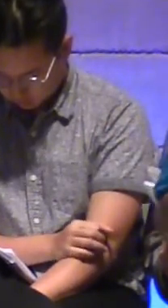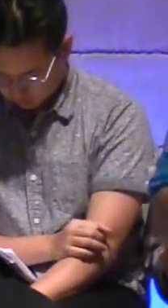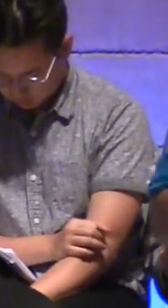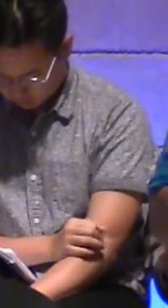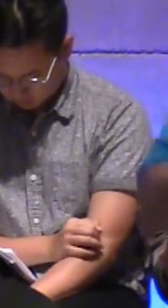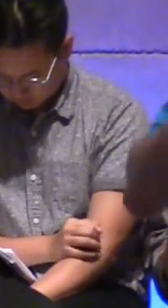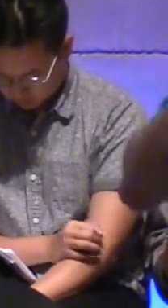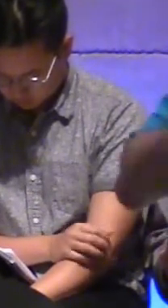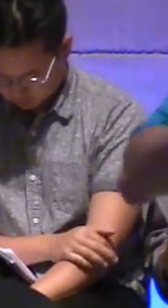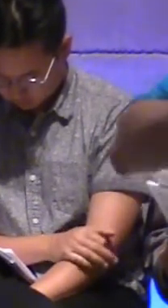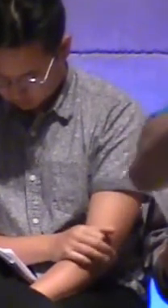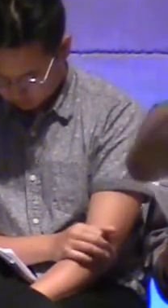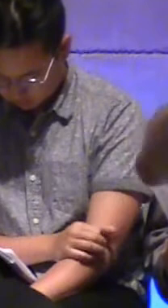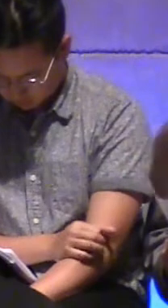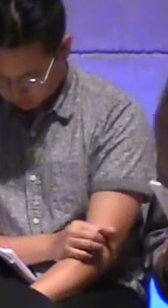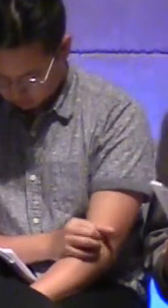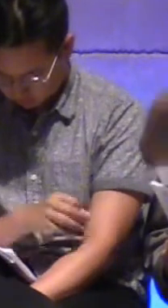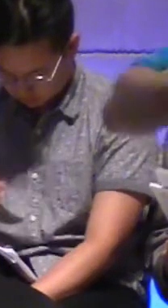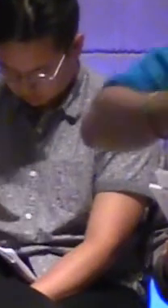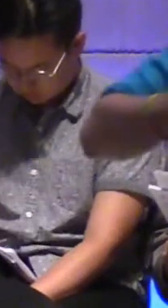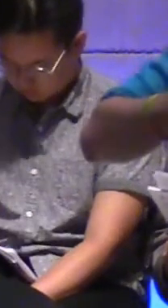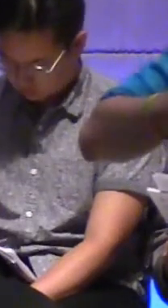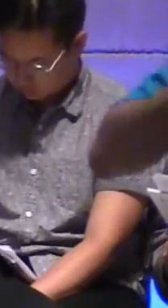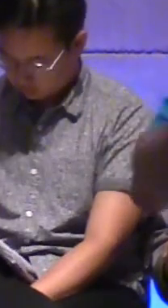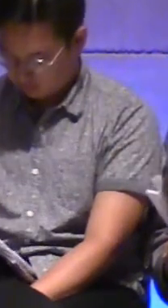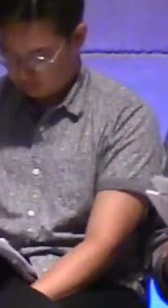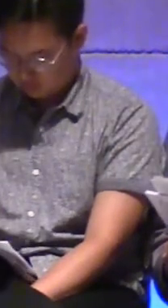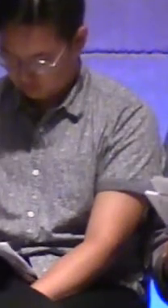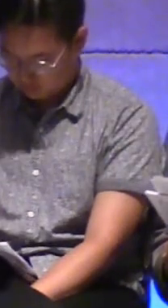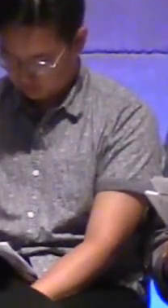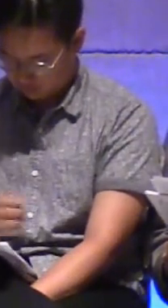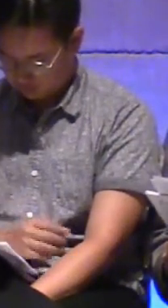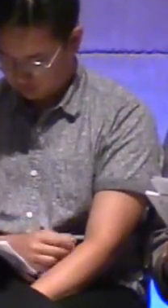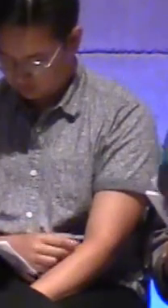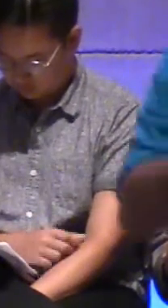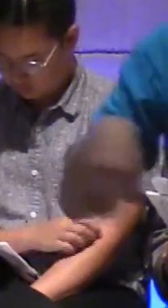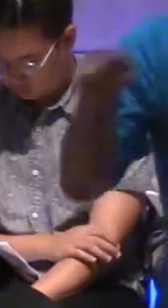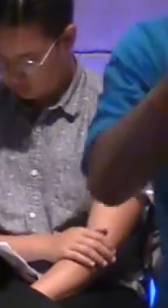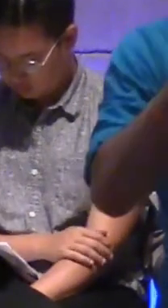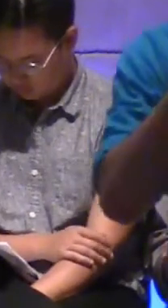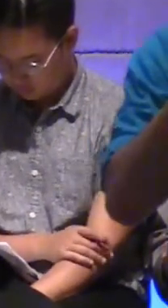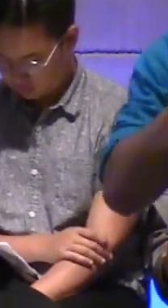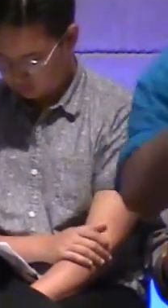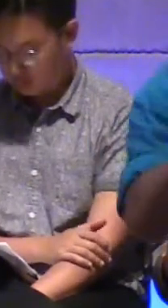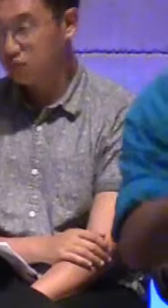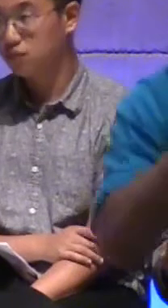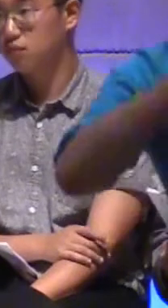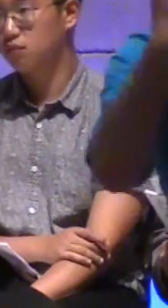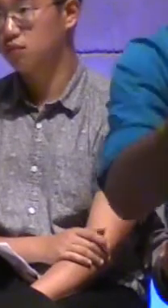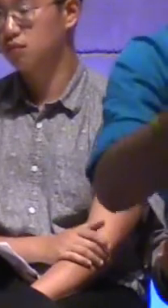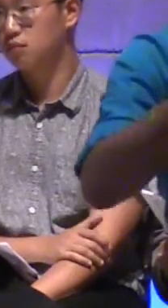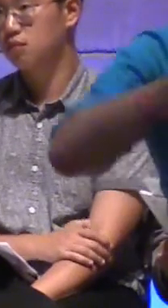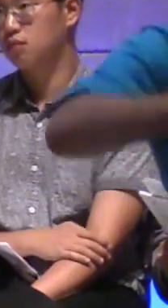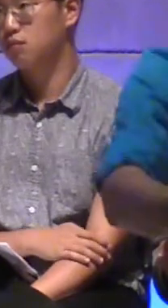And we're here to honor them. And we ask you in turn, in your time and in your generation, to then call out the names of the next generation, but